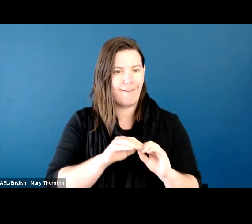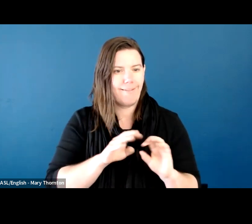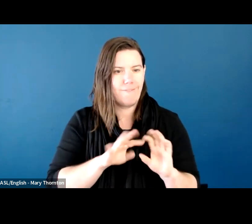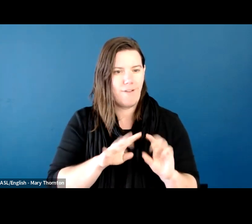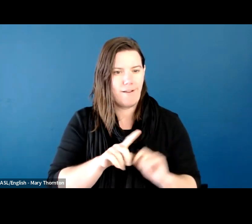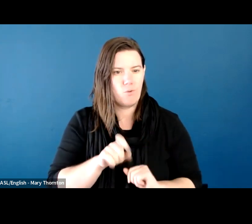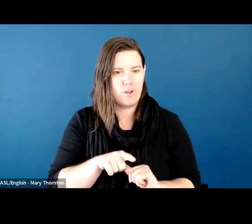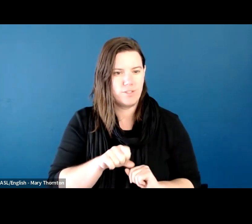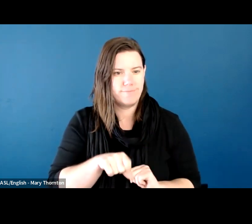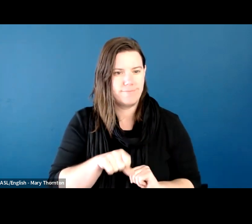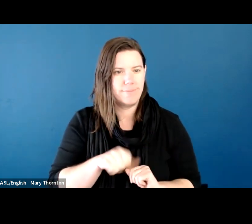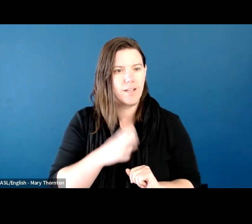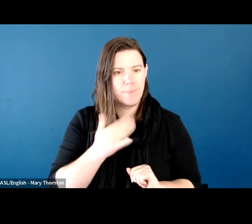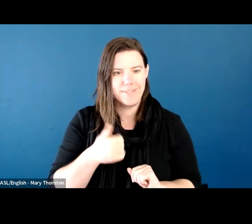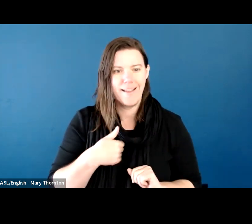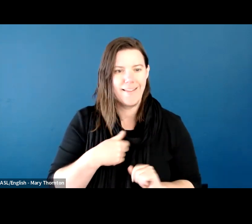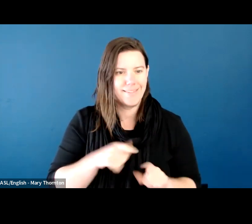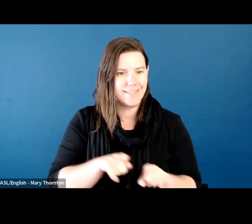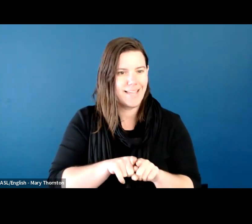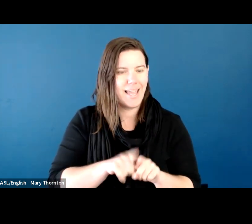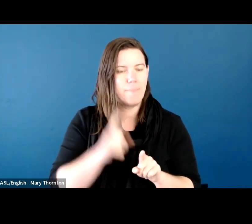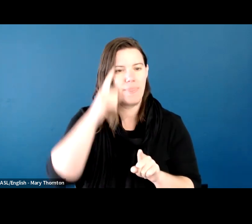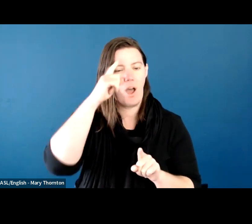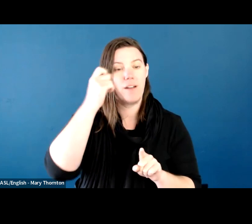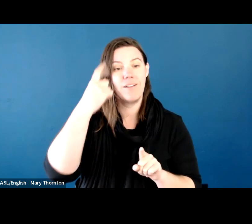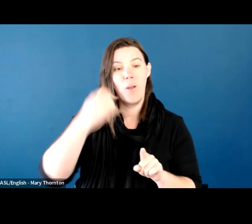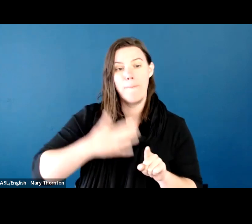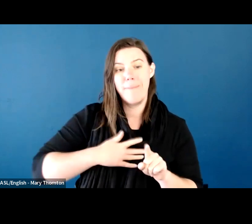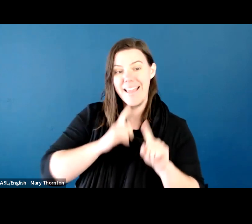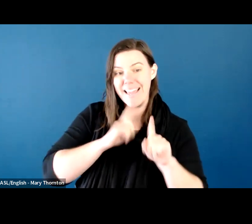in my brain that my answer to that question is different